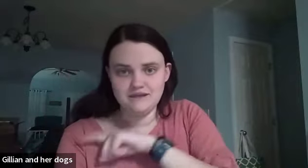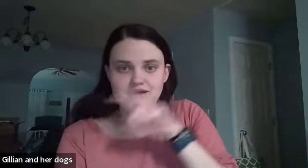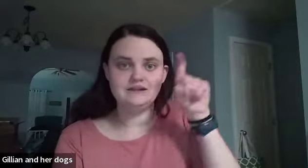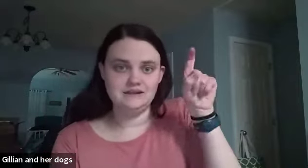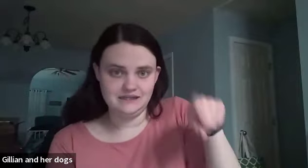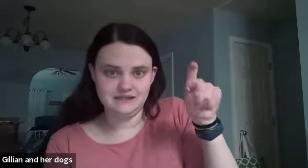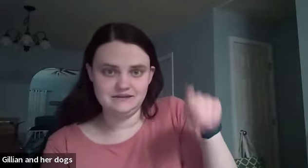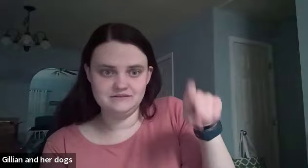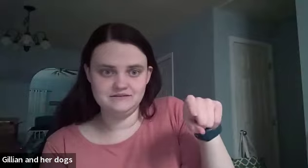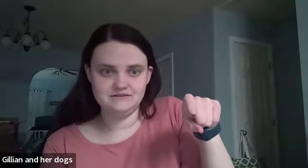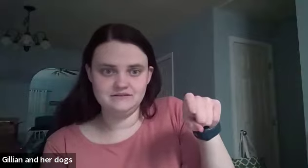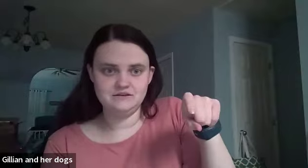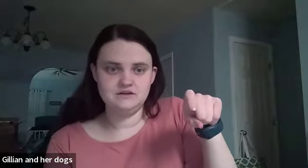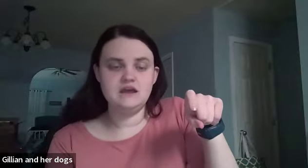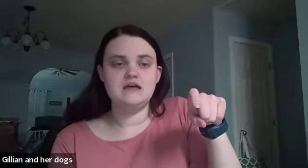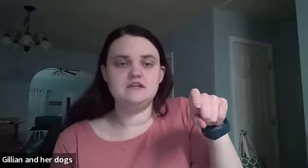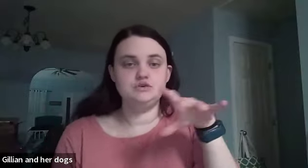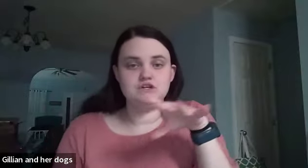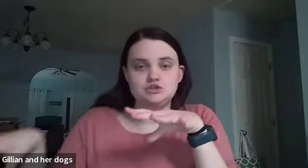we need, and then you can do